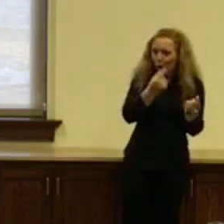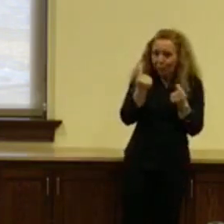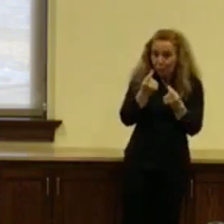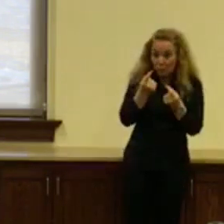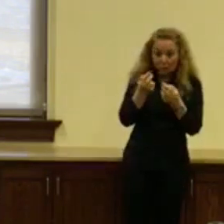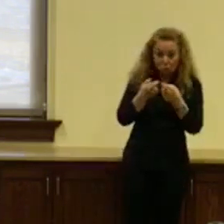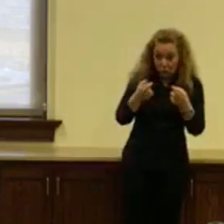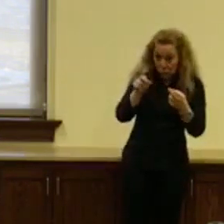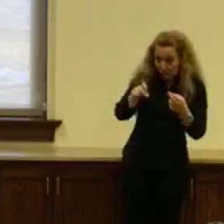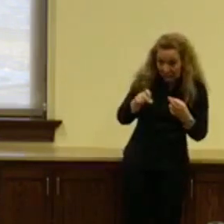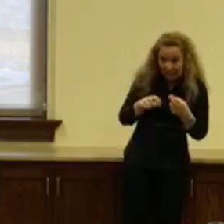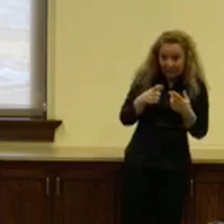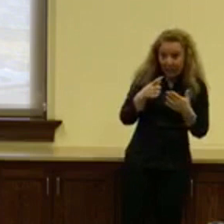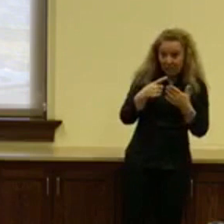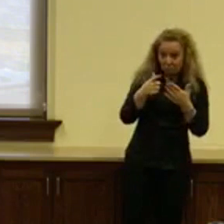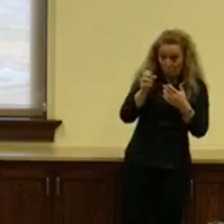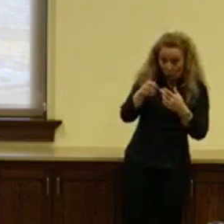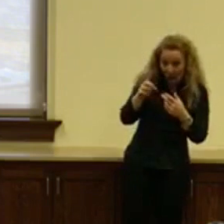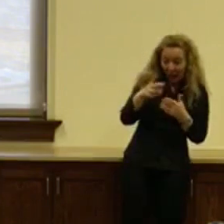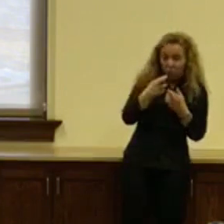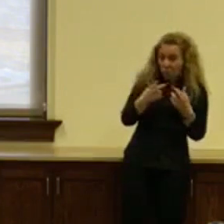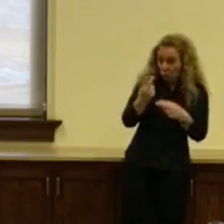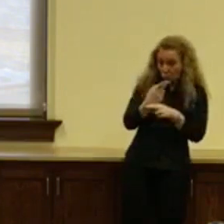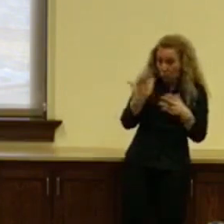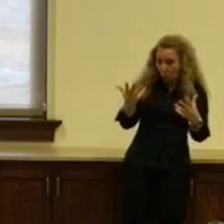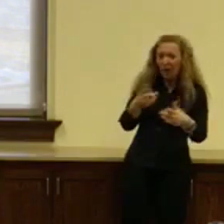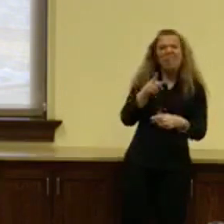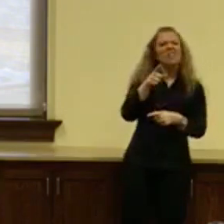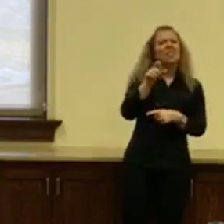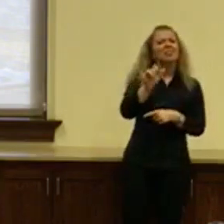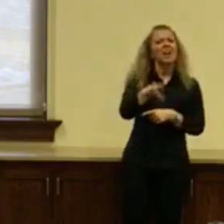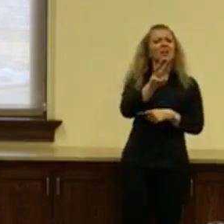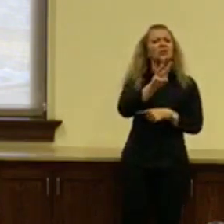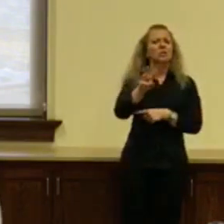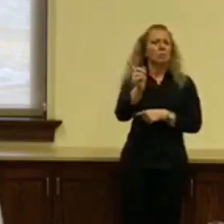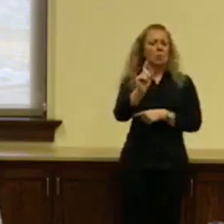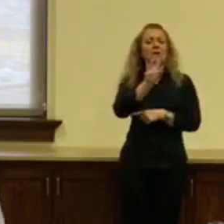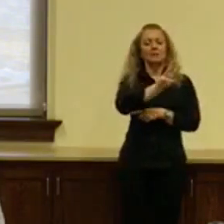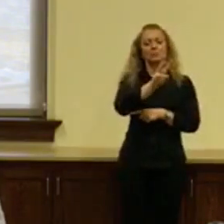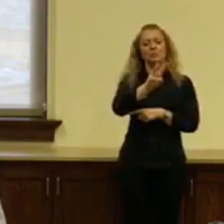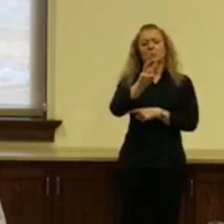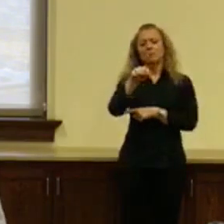they need right now. The survey is available online at